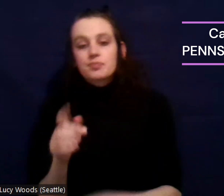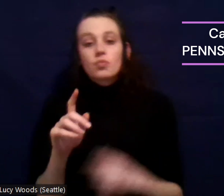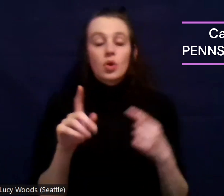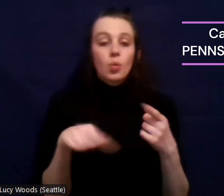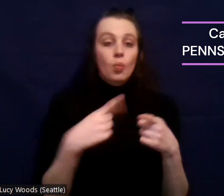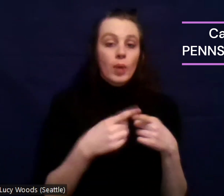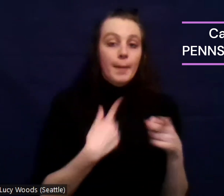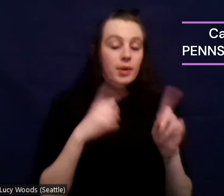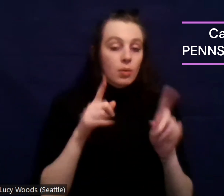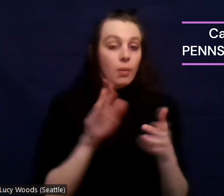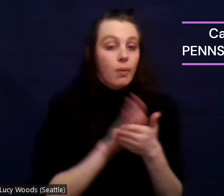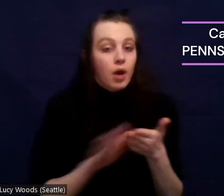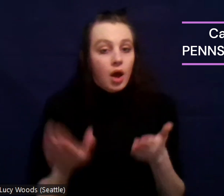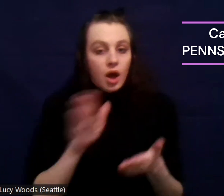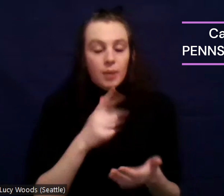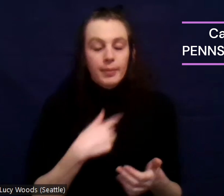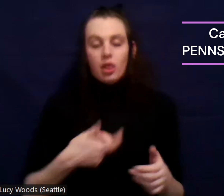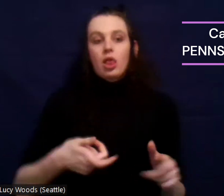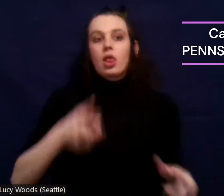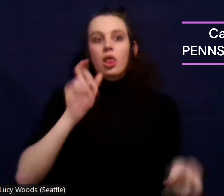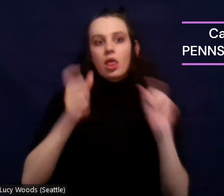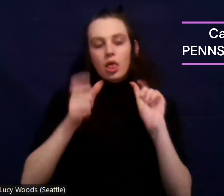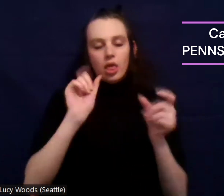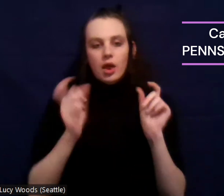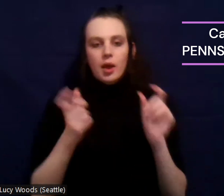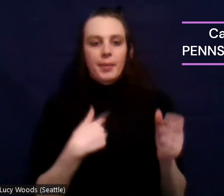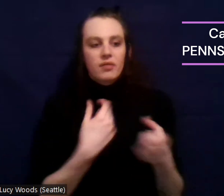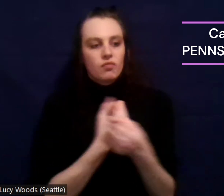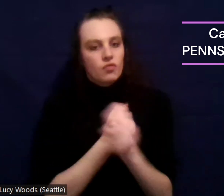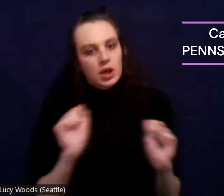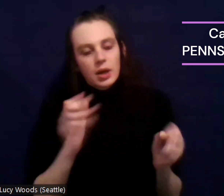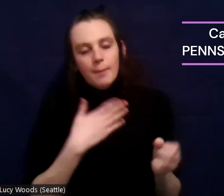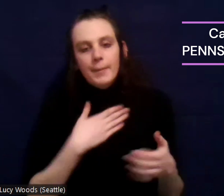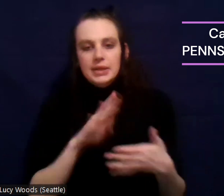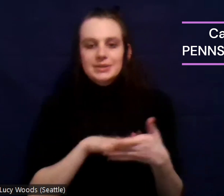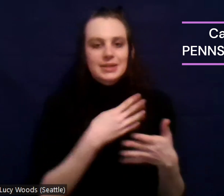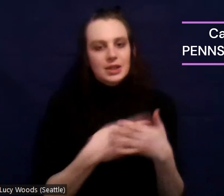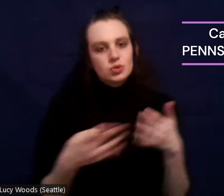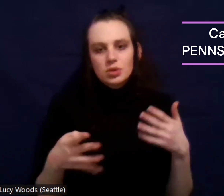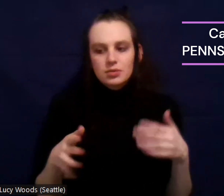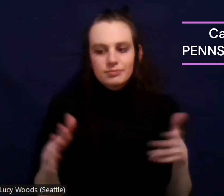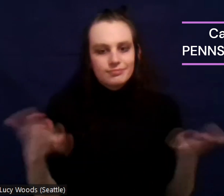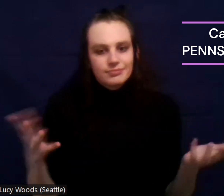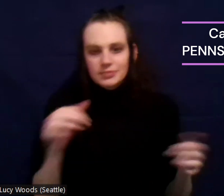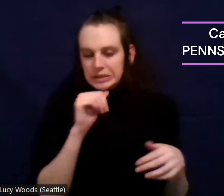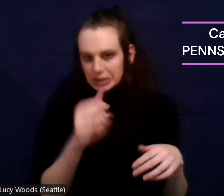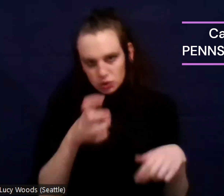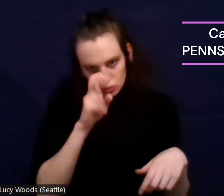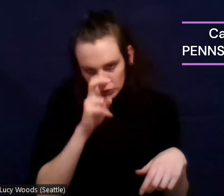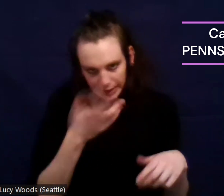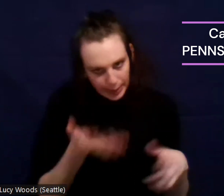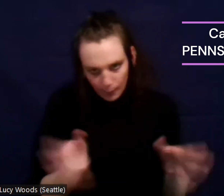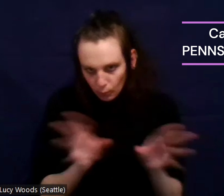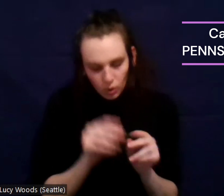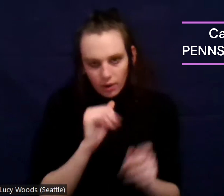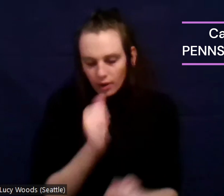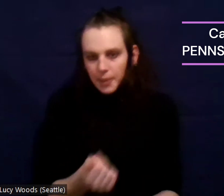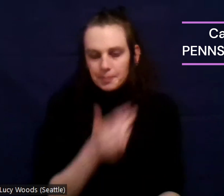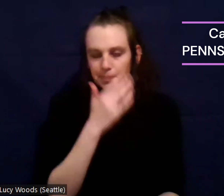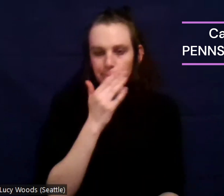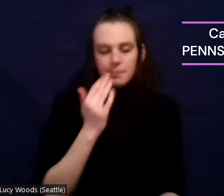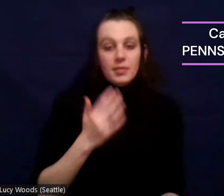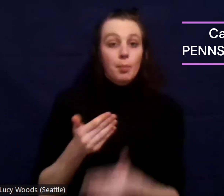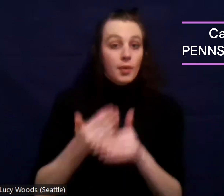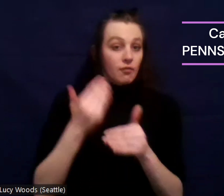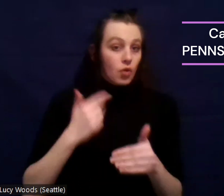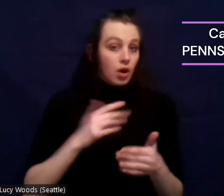any schedule. Like, I had freedom to do like whatever I want outside of school. Like, my dad was always my bartender. Before